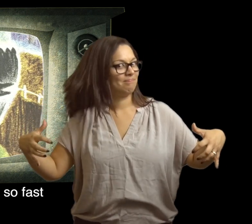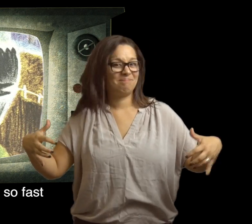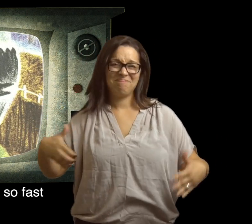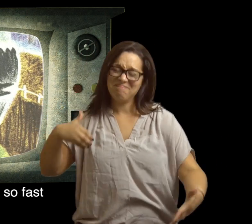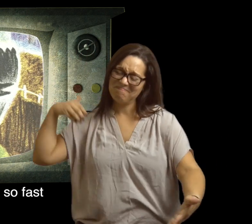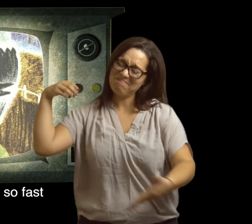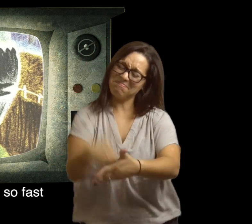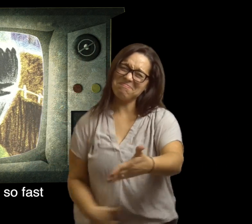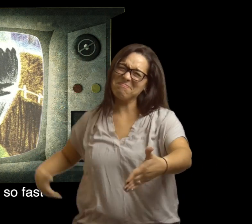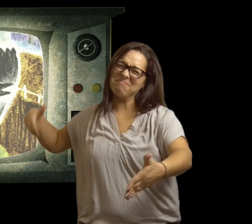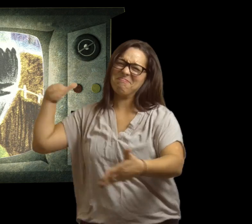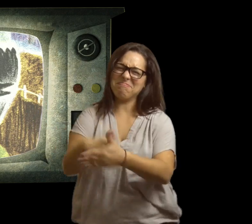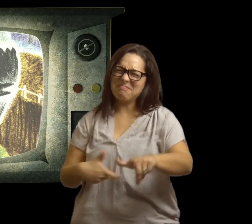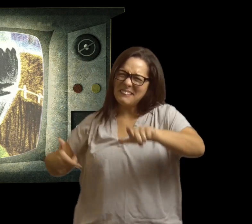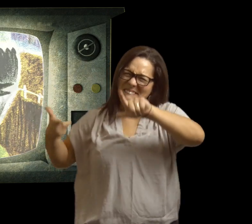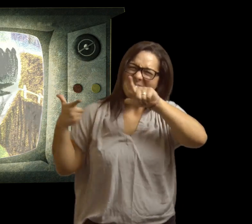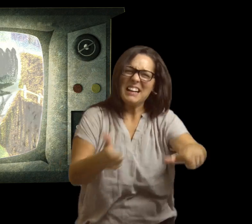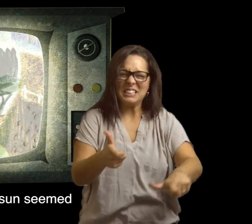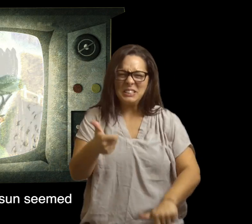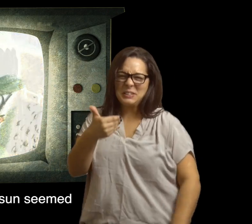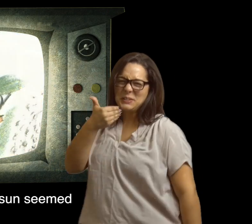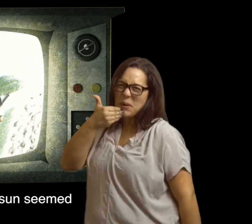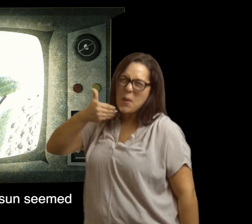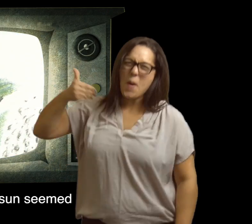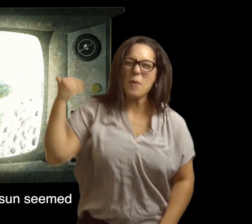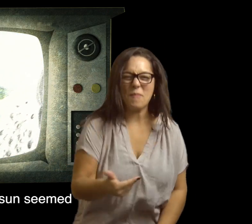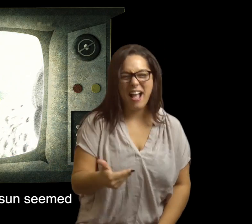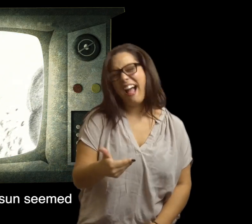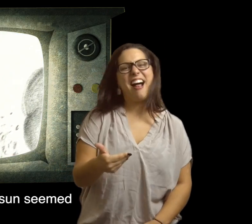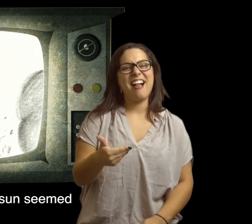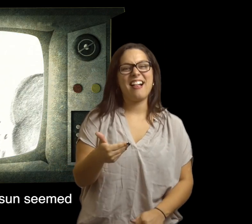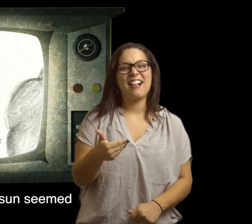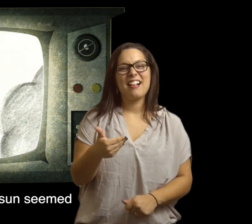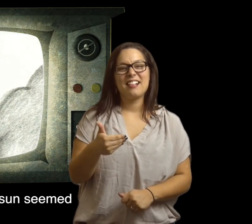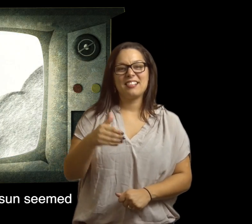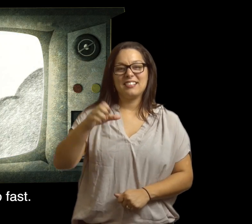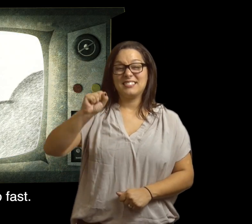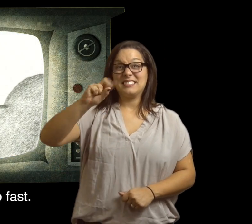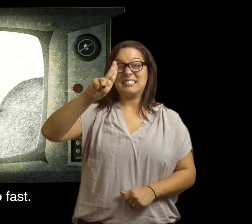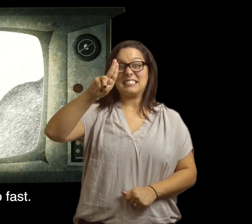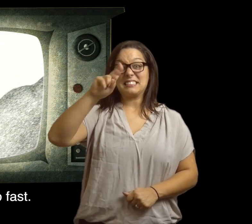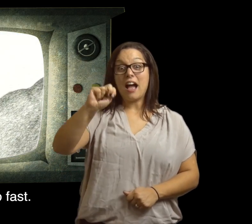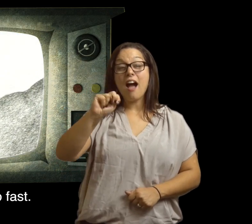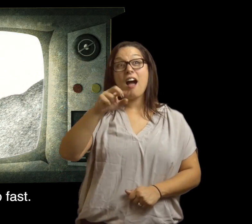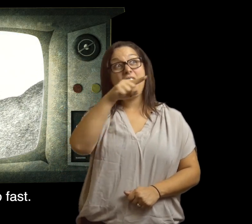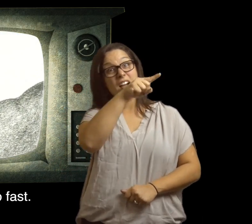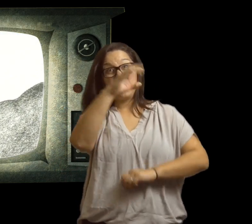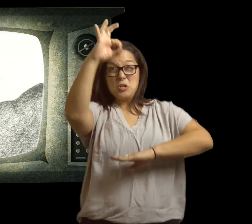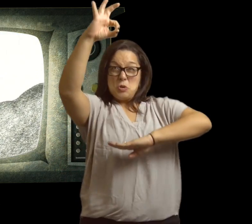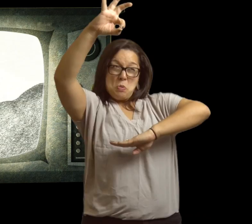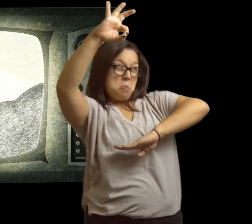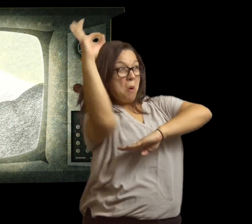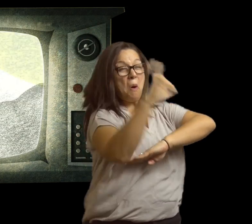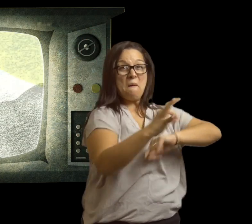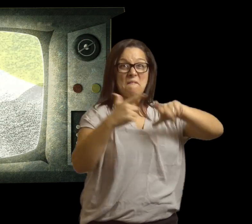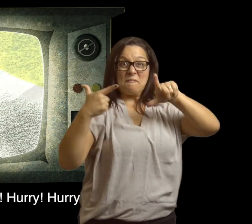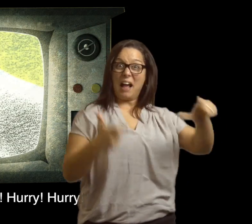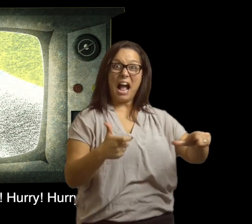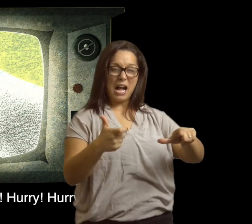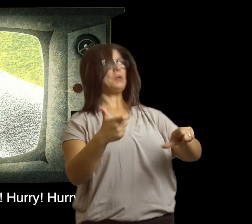and so well. And never had the sun seemed to go down so fast. Hurry,